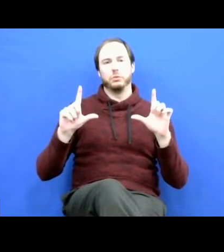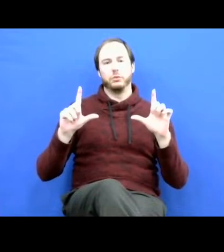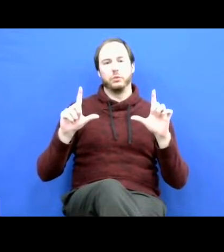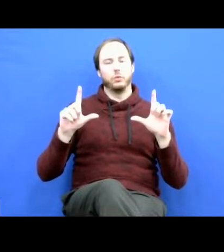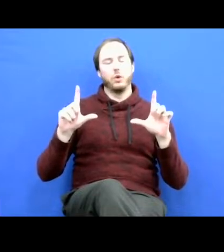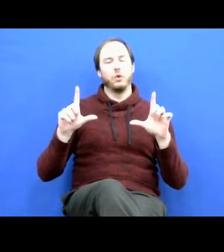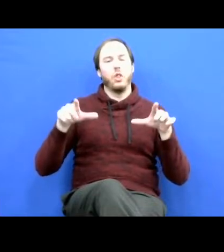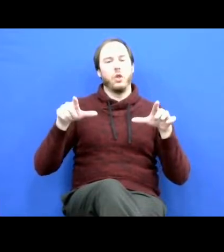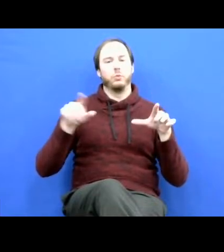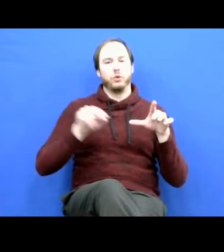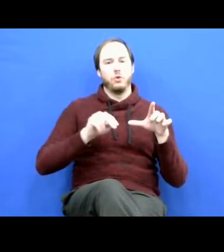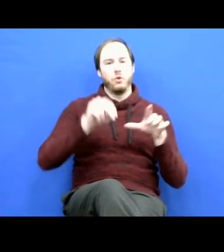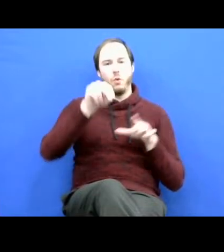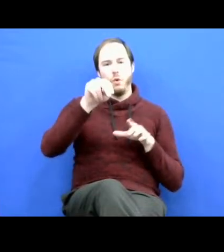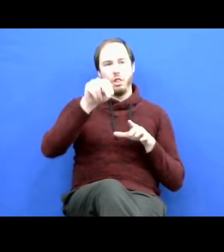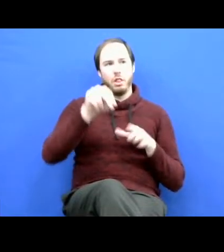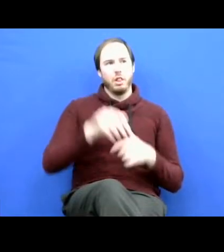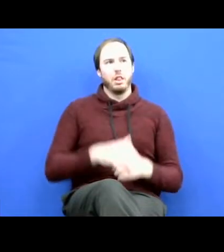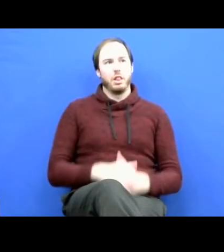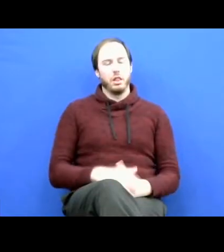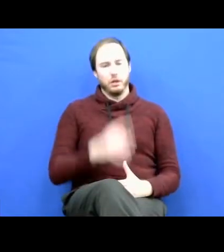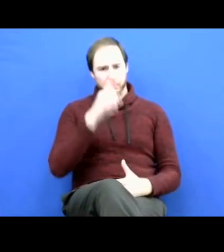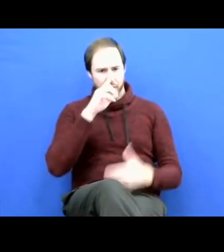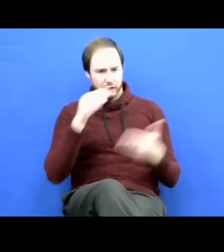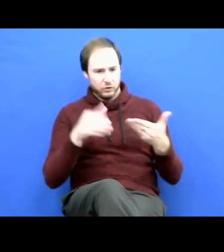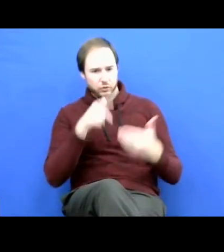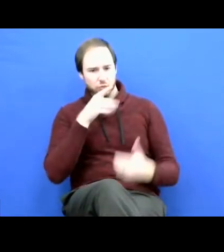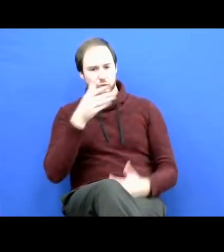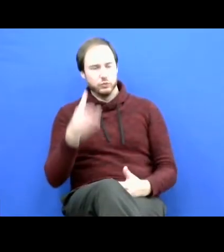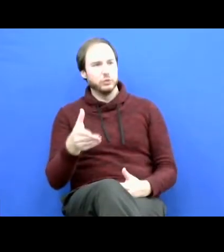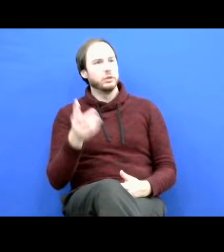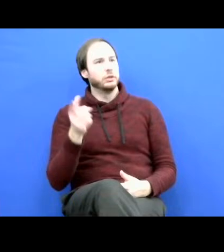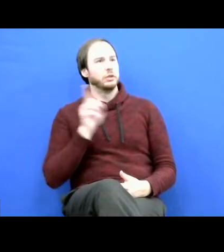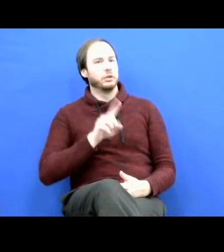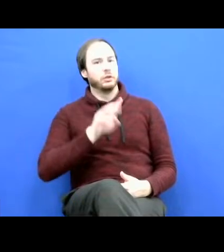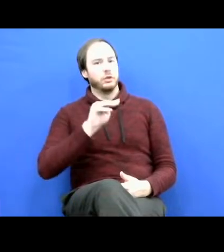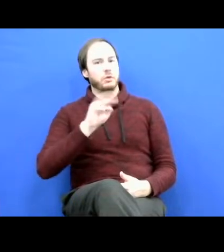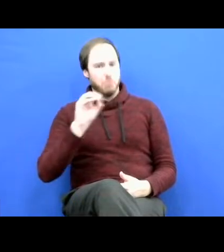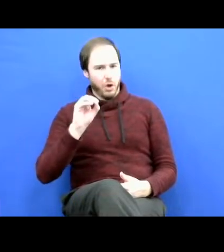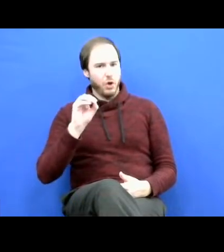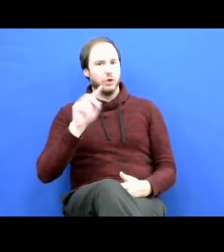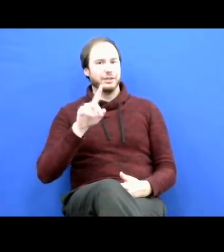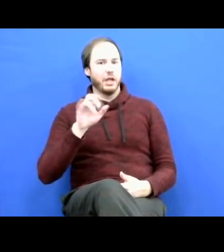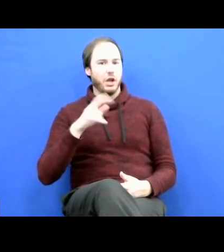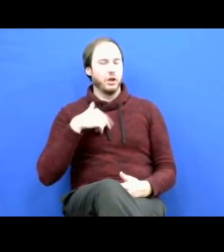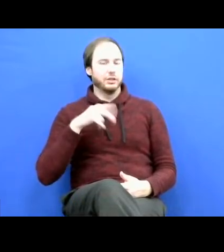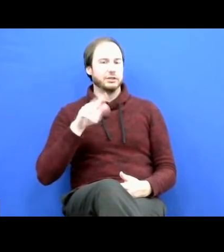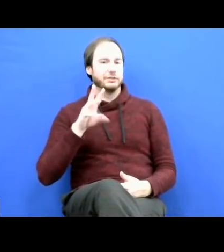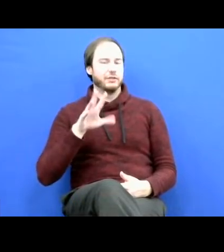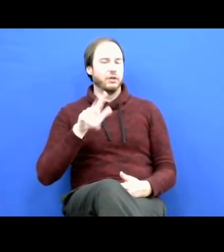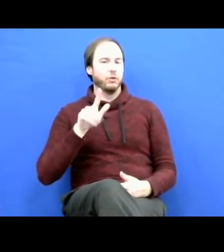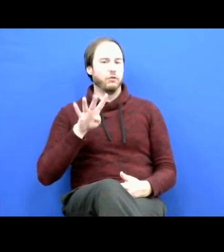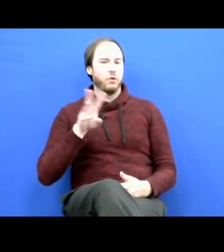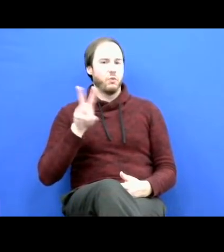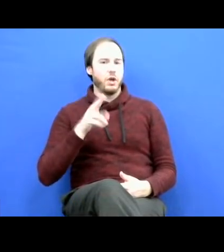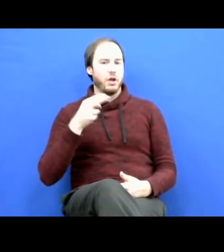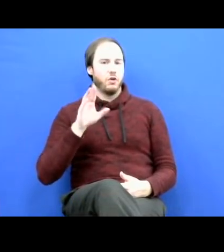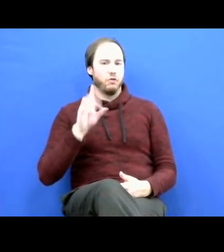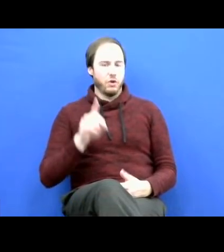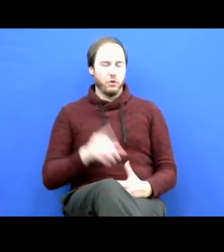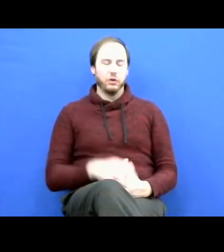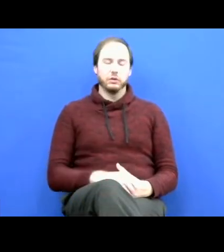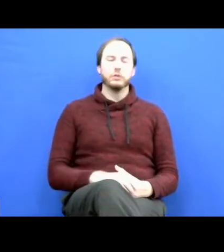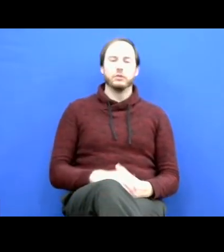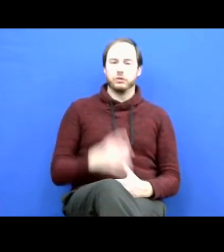north. And it's run here toward our. Could you introduce yourself, by the way? Yes, Mo Zyger, 6524 West. Okay, so and then you have